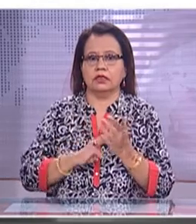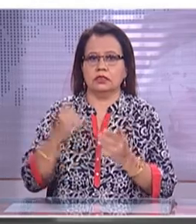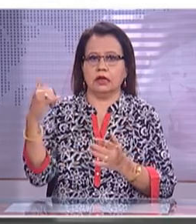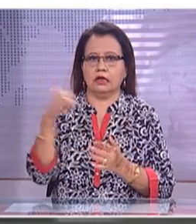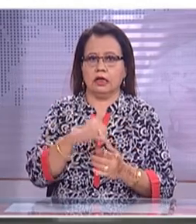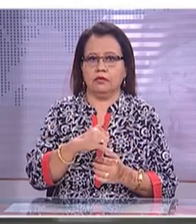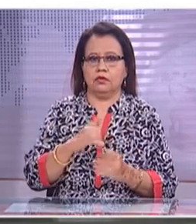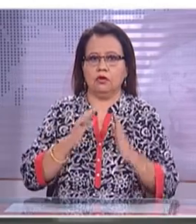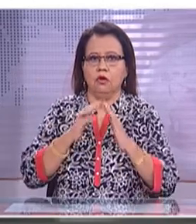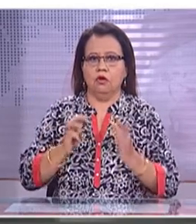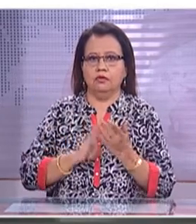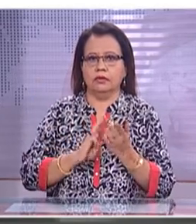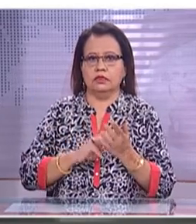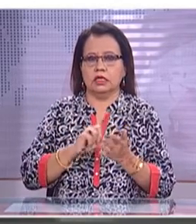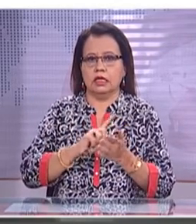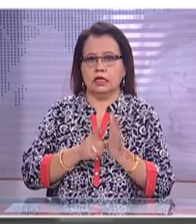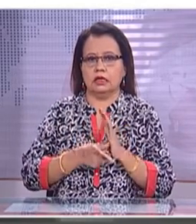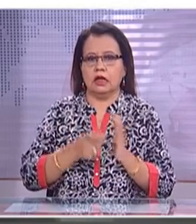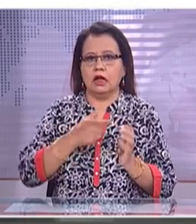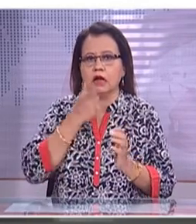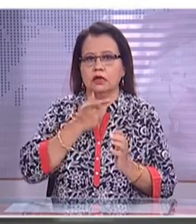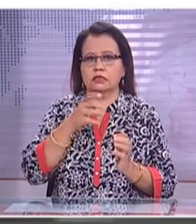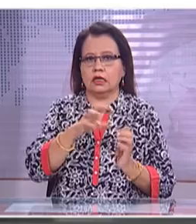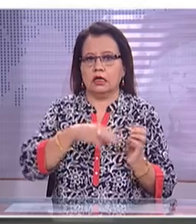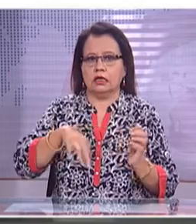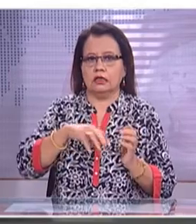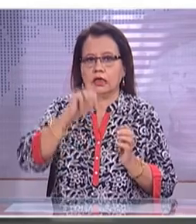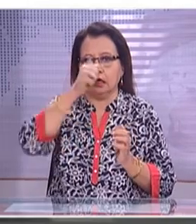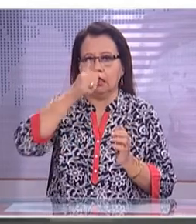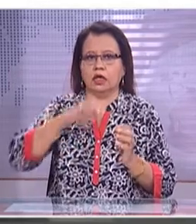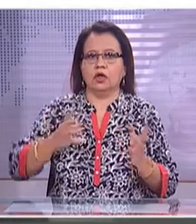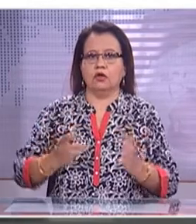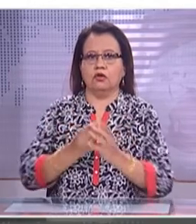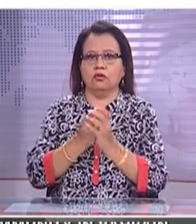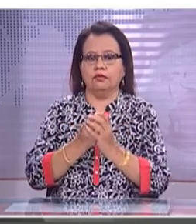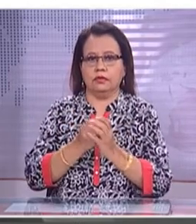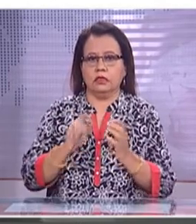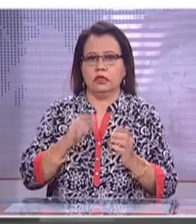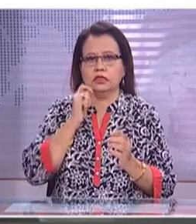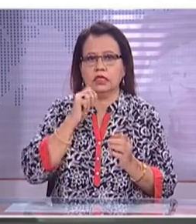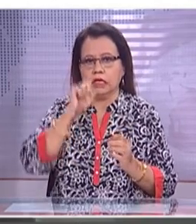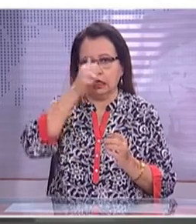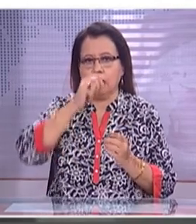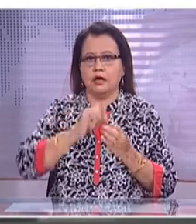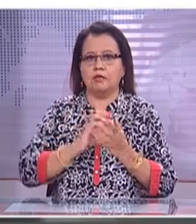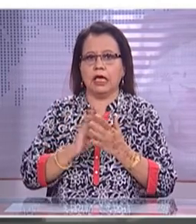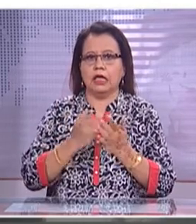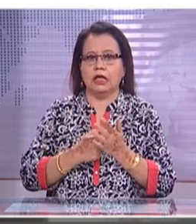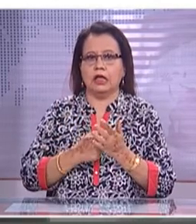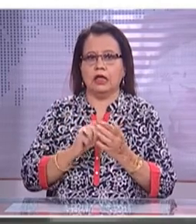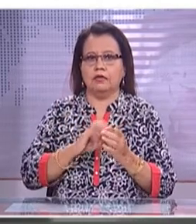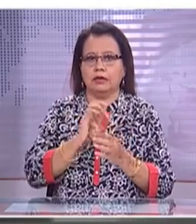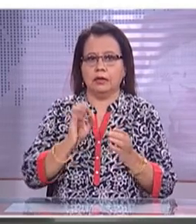at the airport. The Home Minister later addressed a gathering of Indian community there. He said that India and